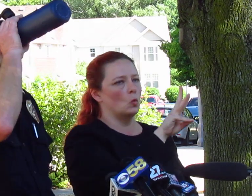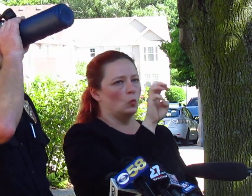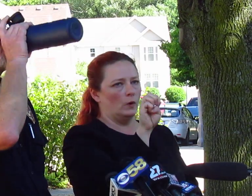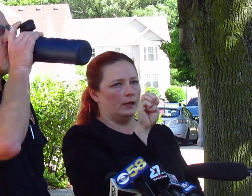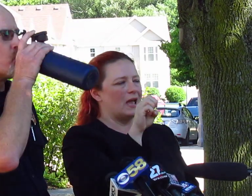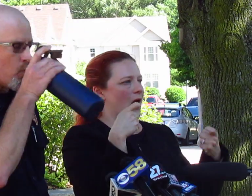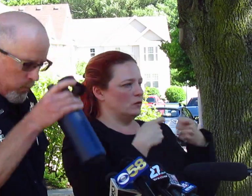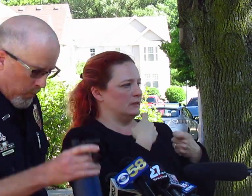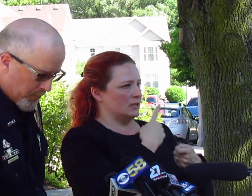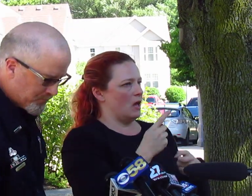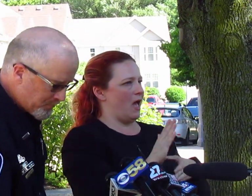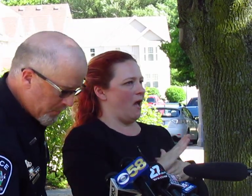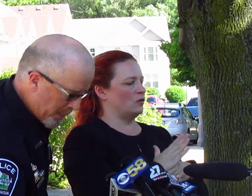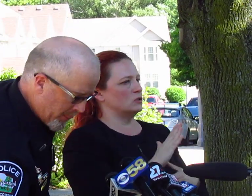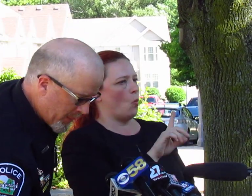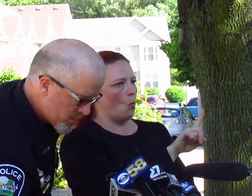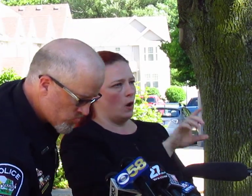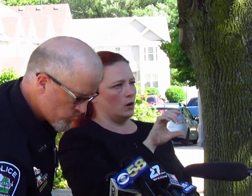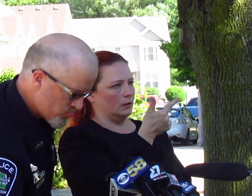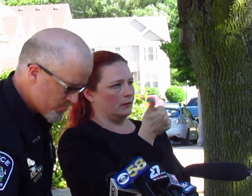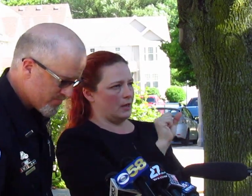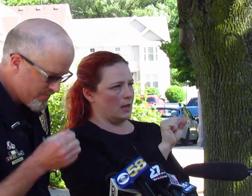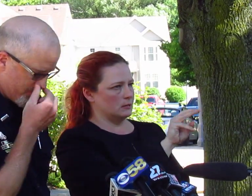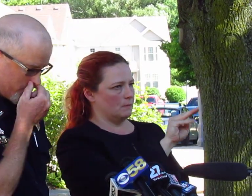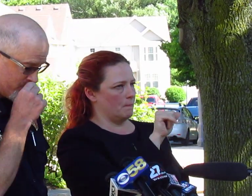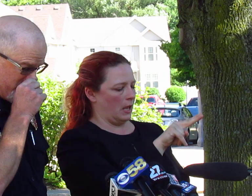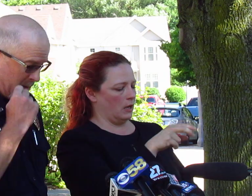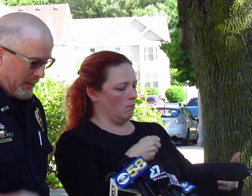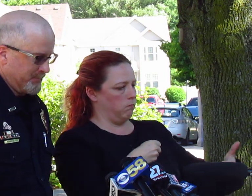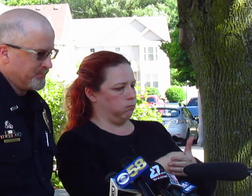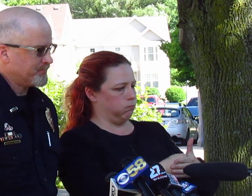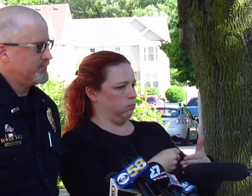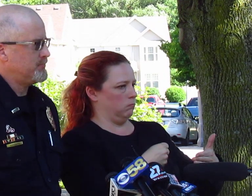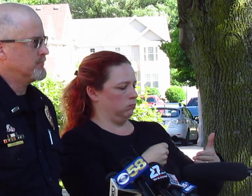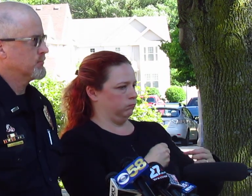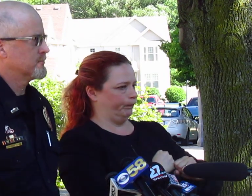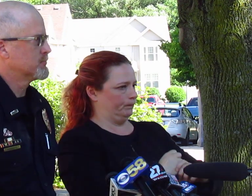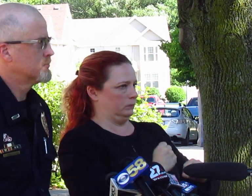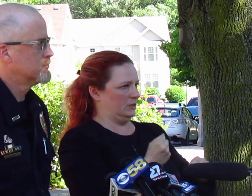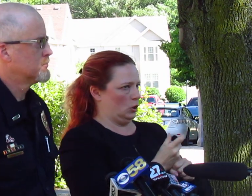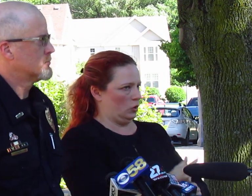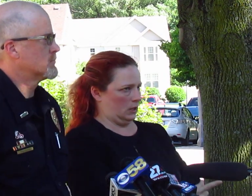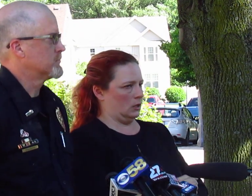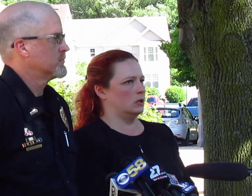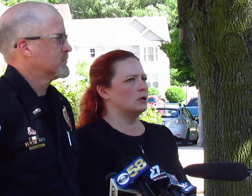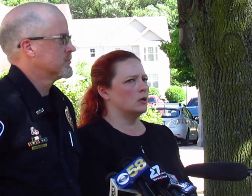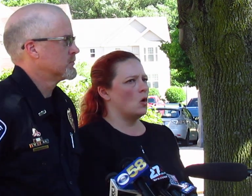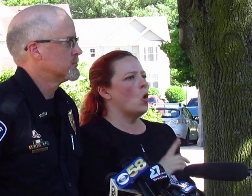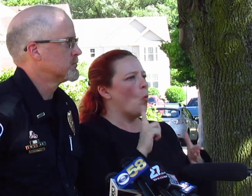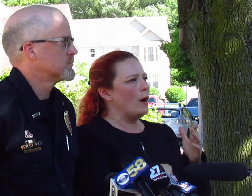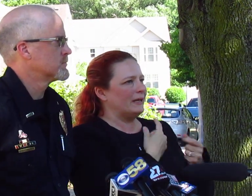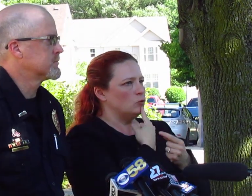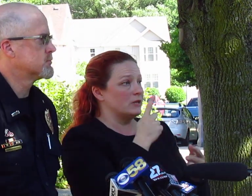average, 100 gas mains are struck yearly. What can you tell the public